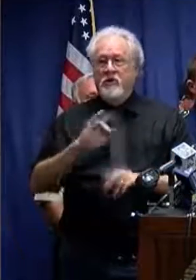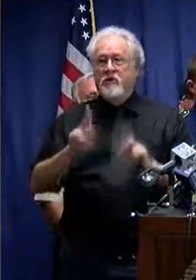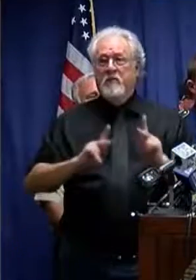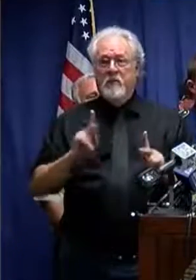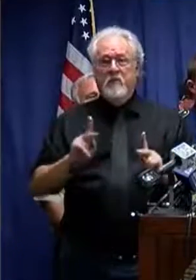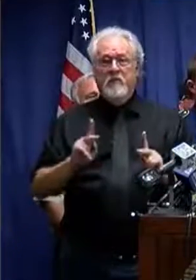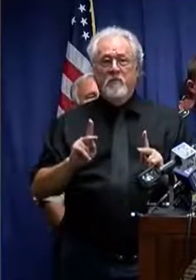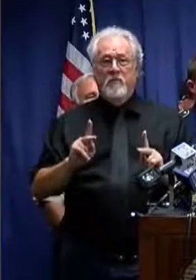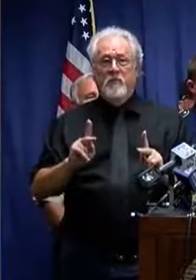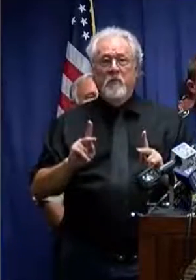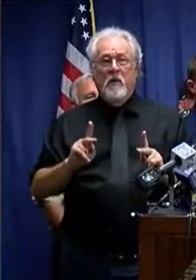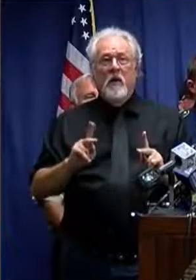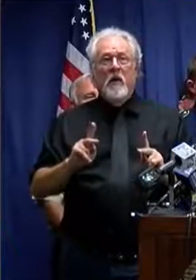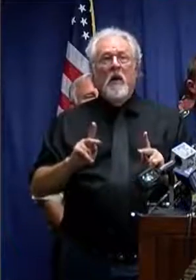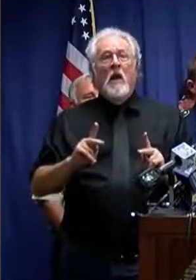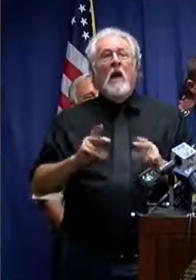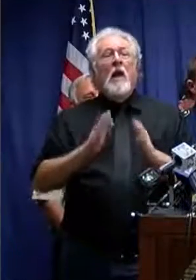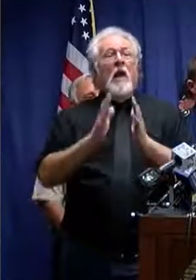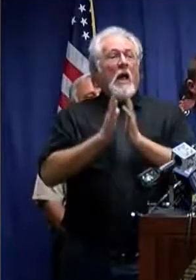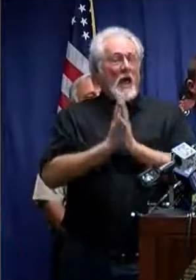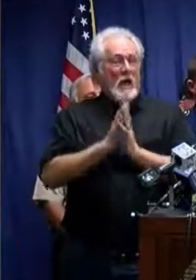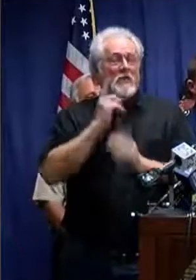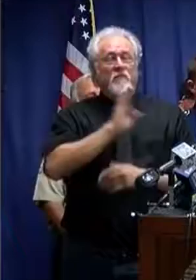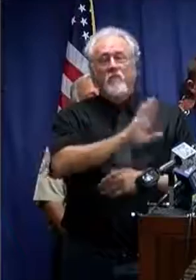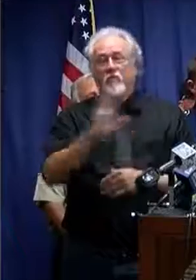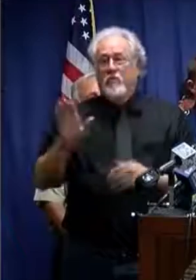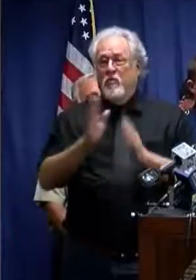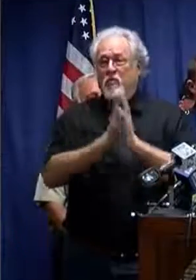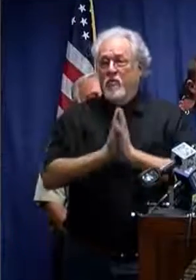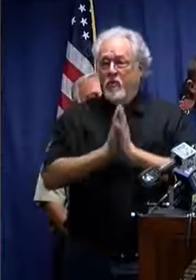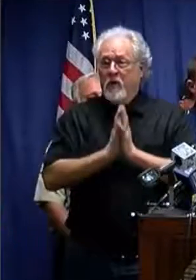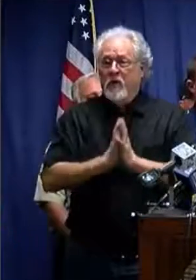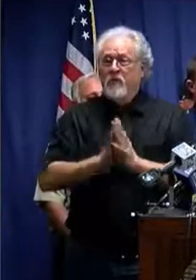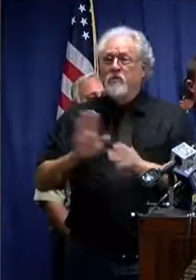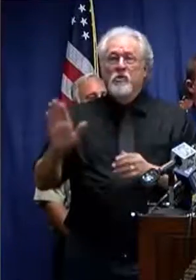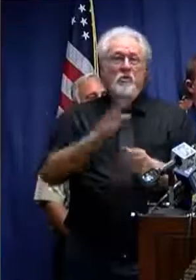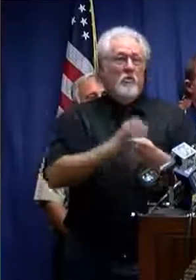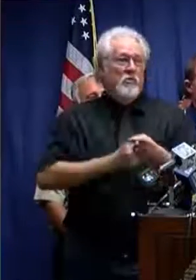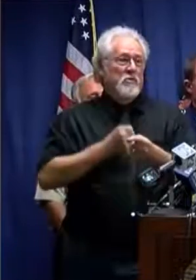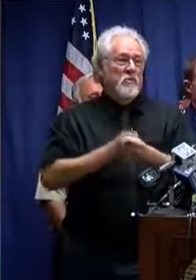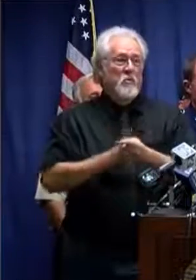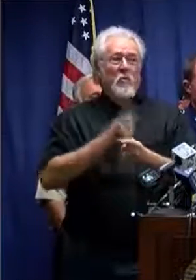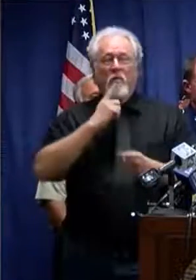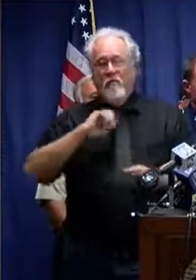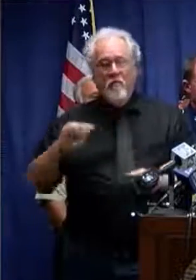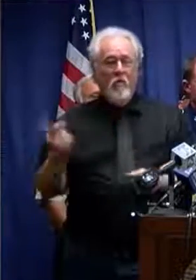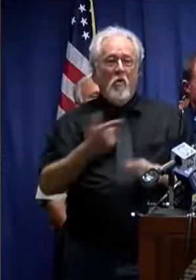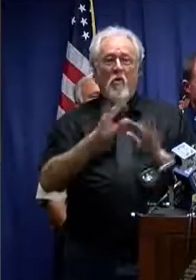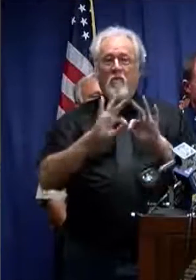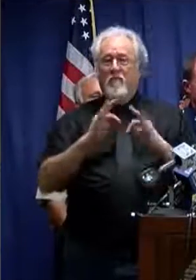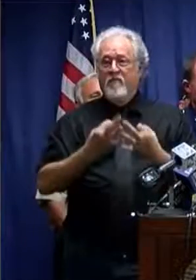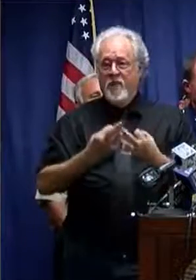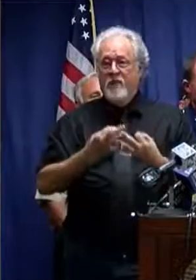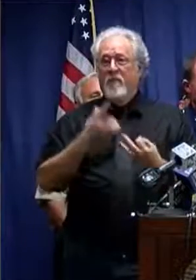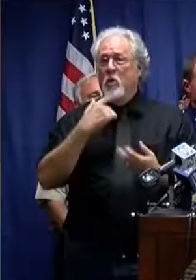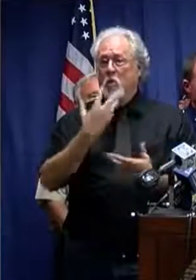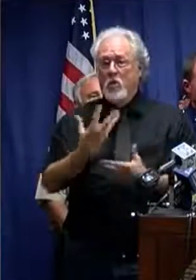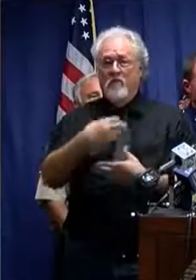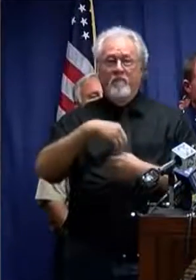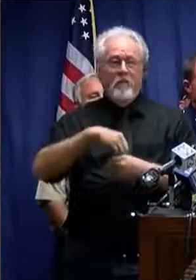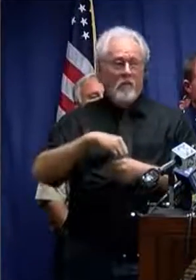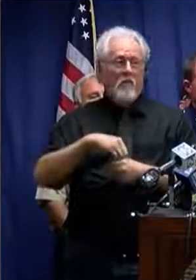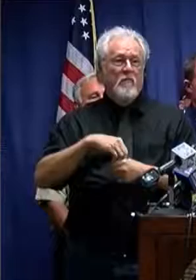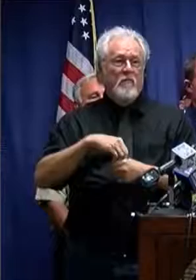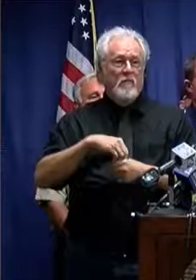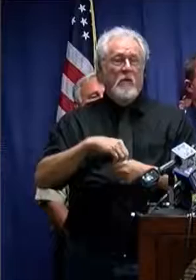people. So I would just ask for your prayers and your support for all of the families of those that are involved here